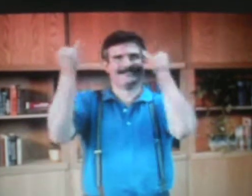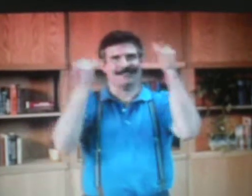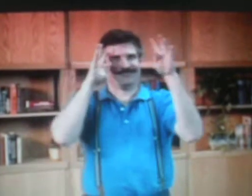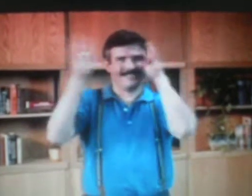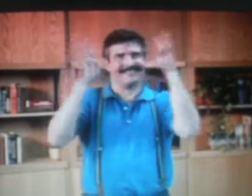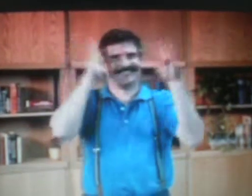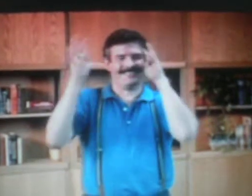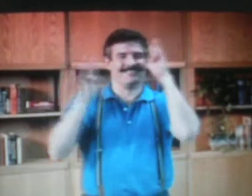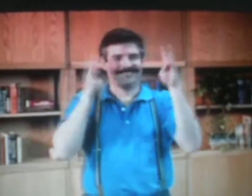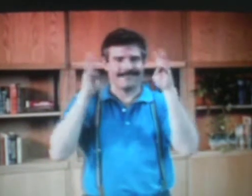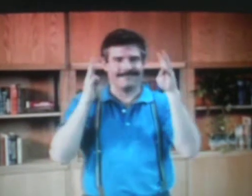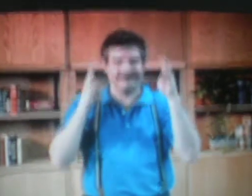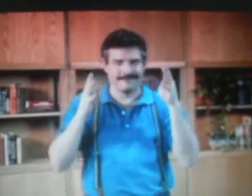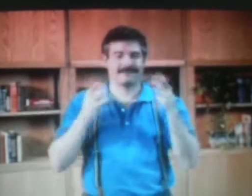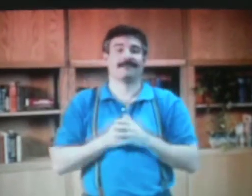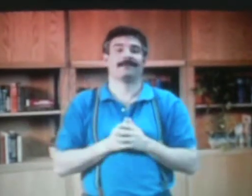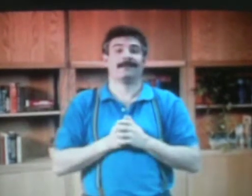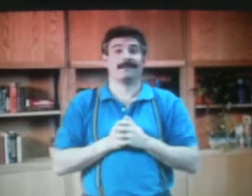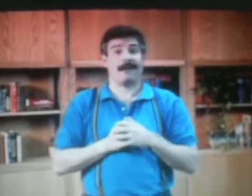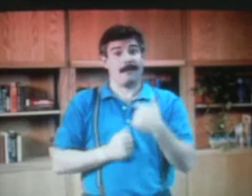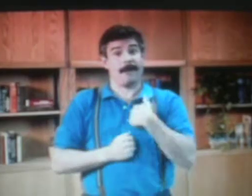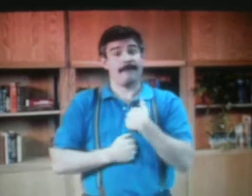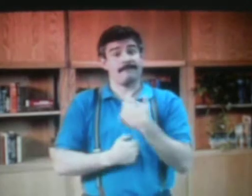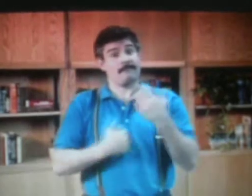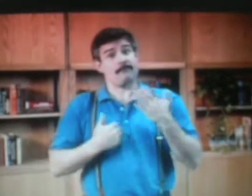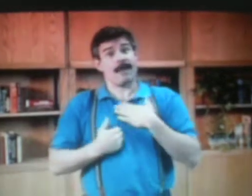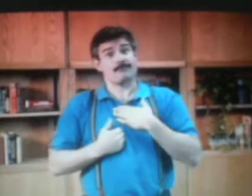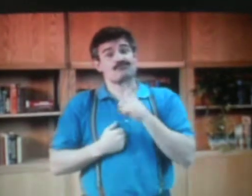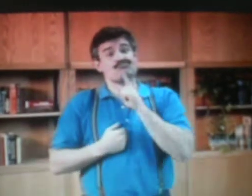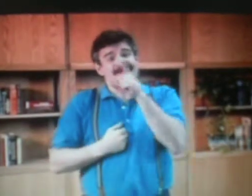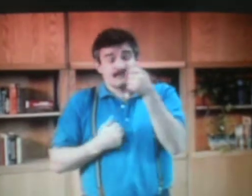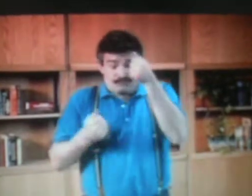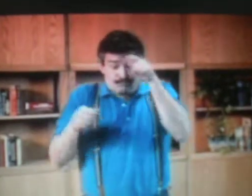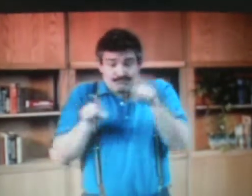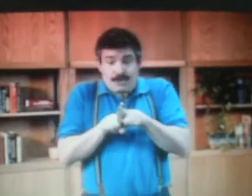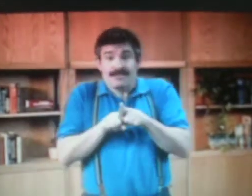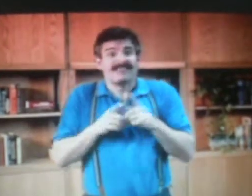Growing up, I always imagined and had ideas and was very creative.